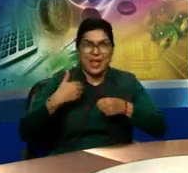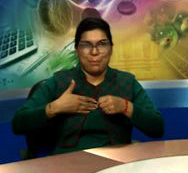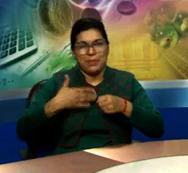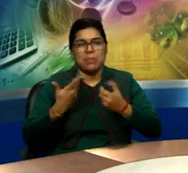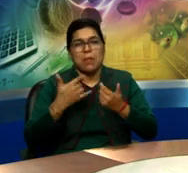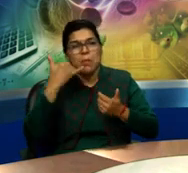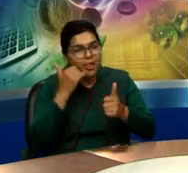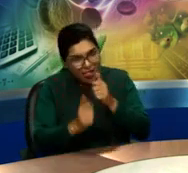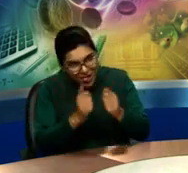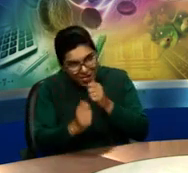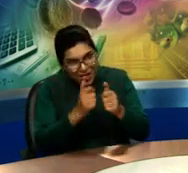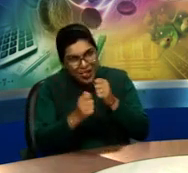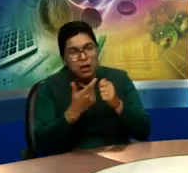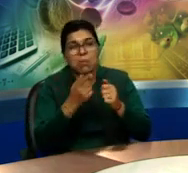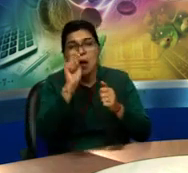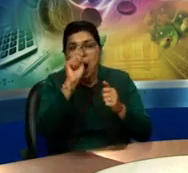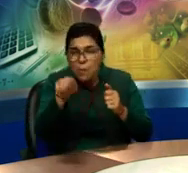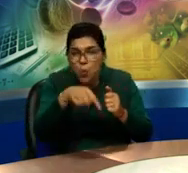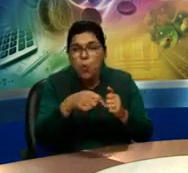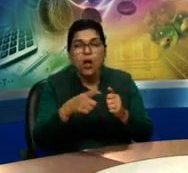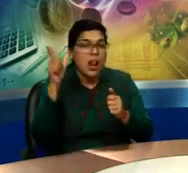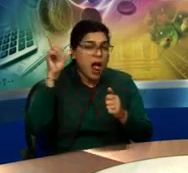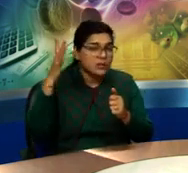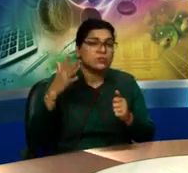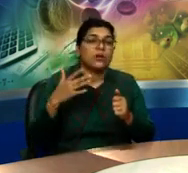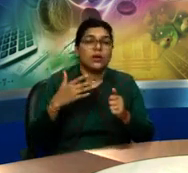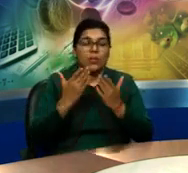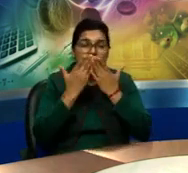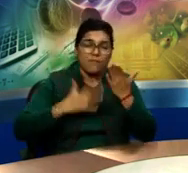We should withdraw some of the privileges given to them